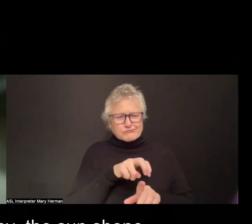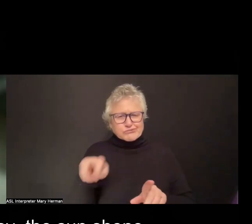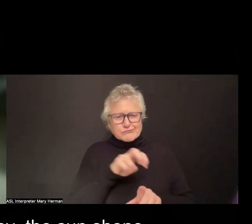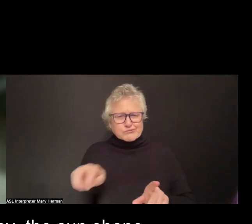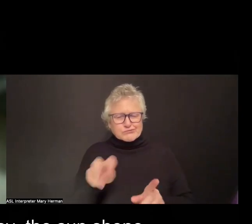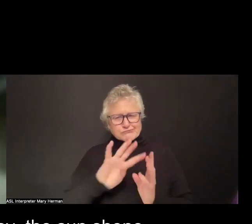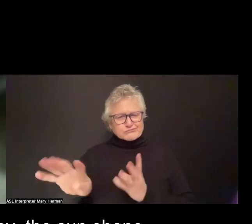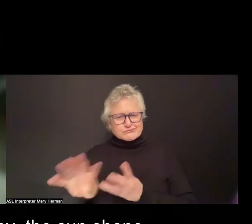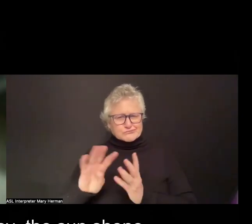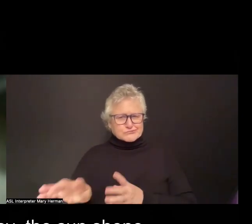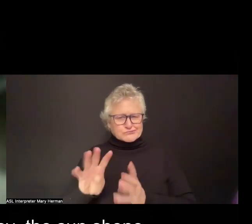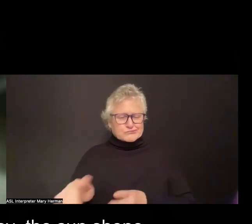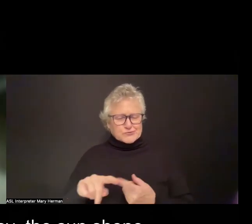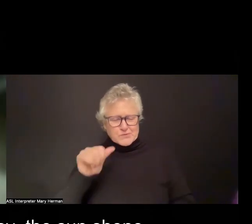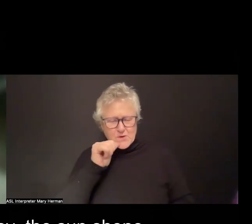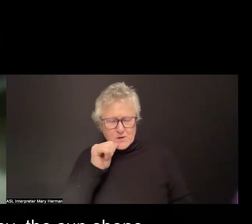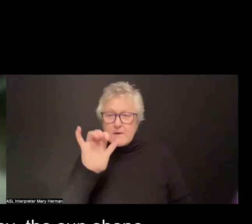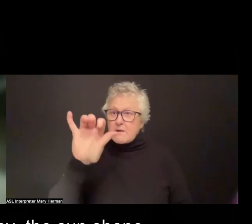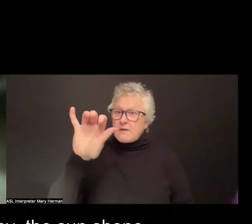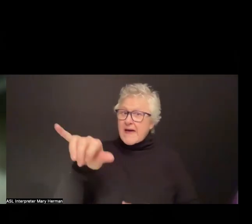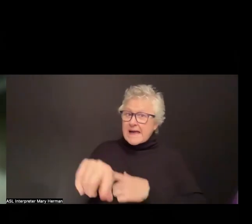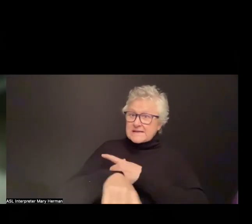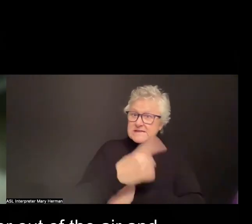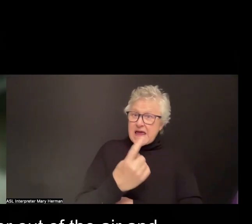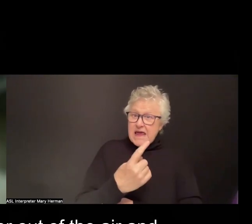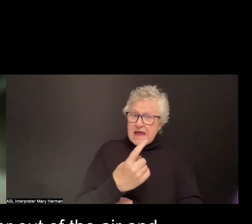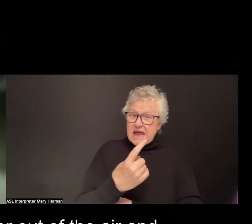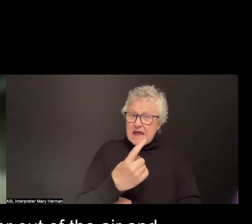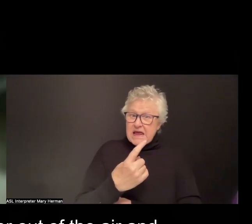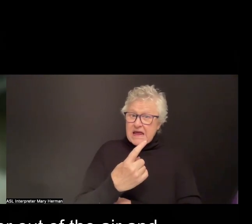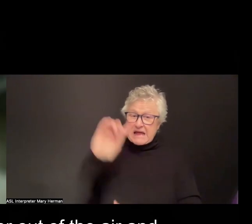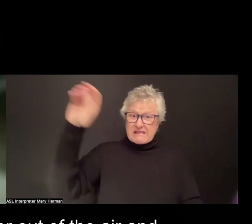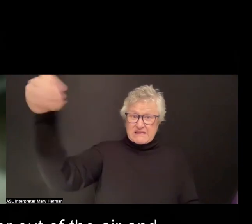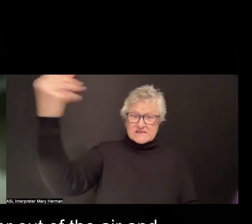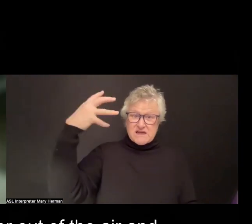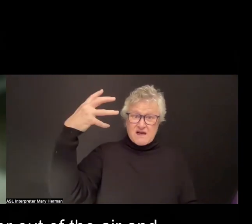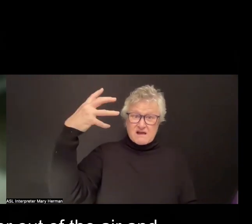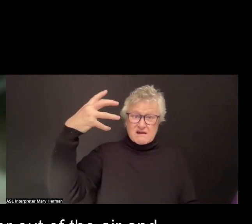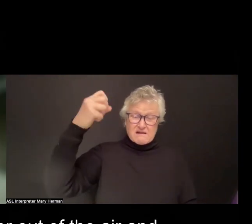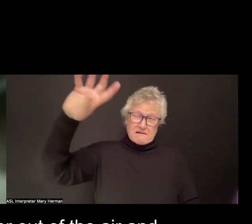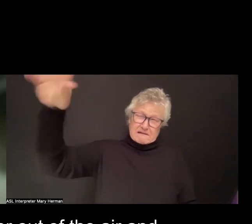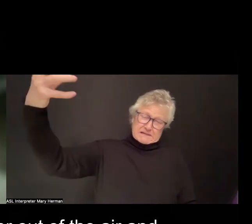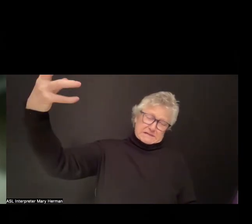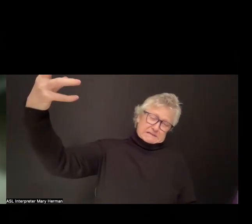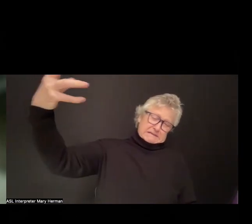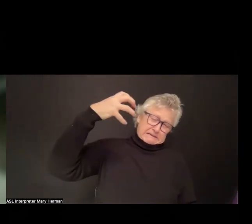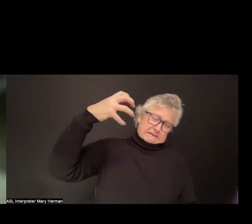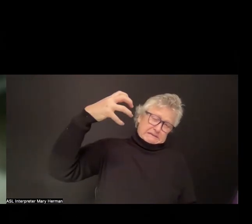But that June day, the sun shone especially heavy, bleaching the color out of the air and leaving us all wilted and